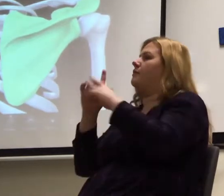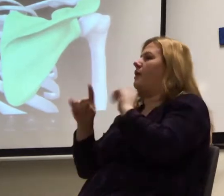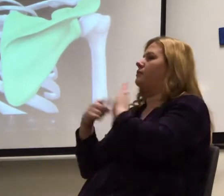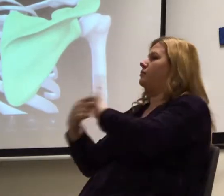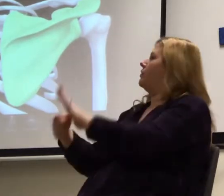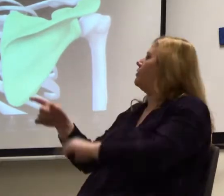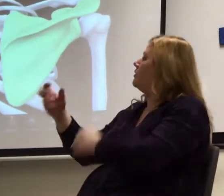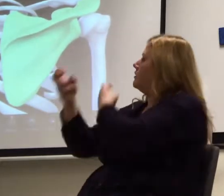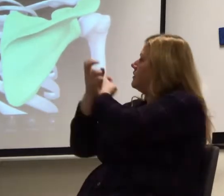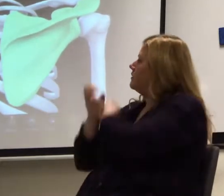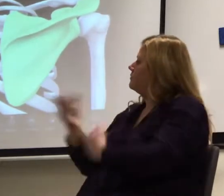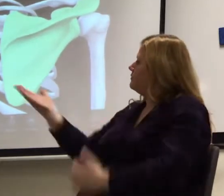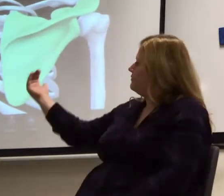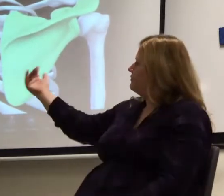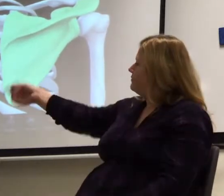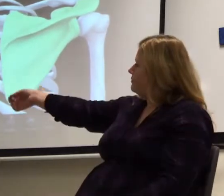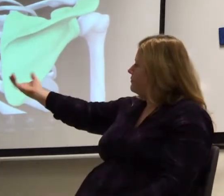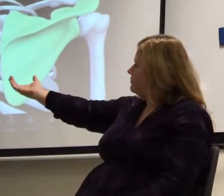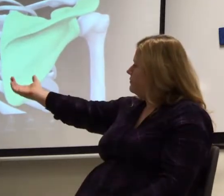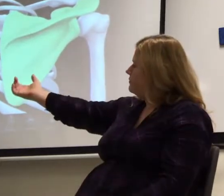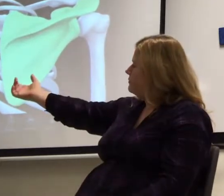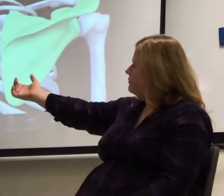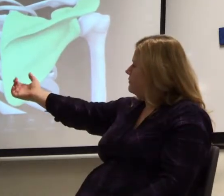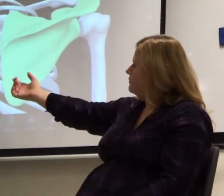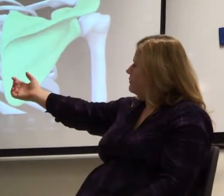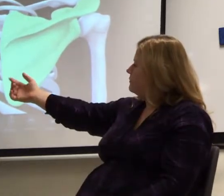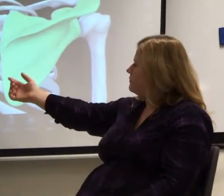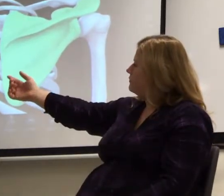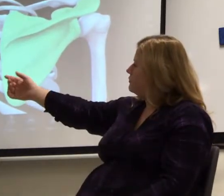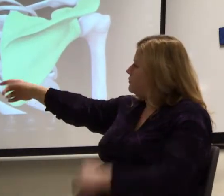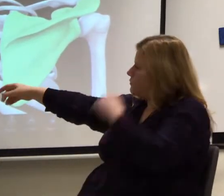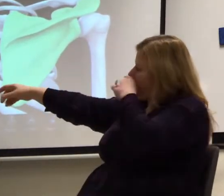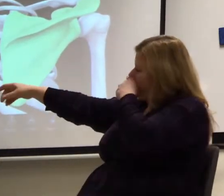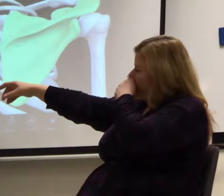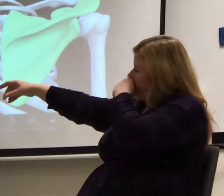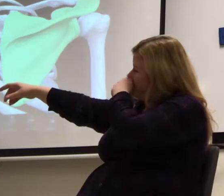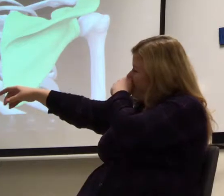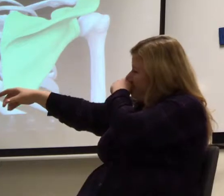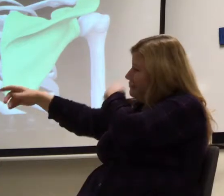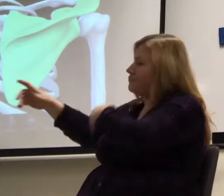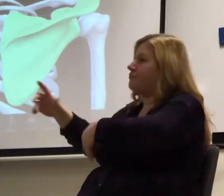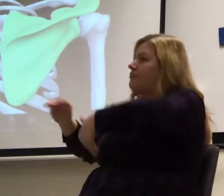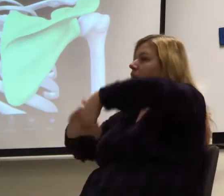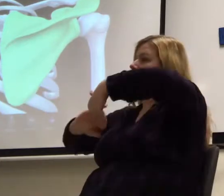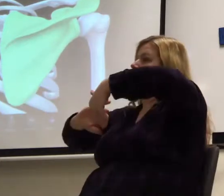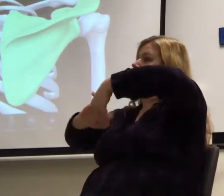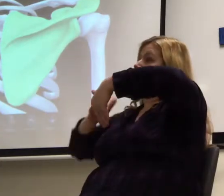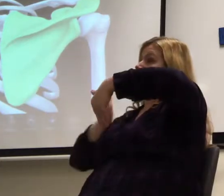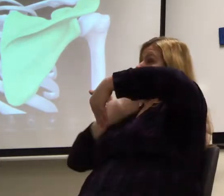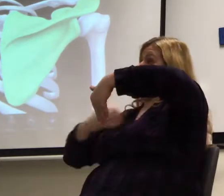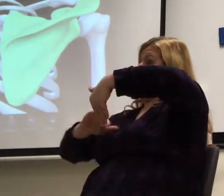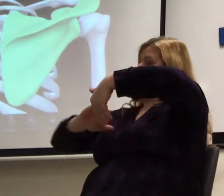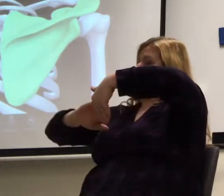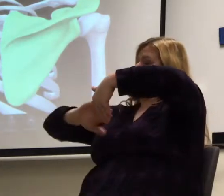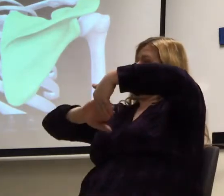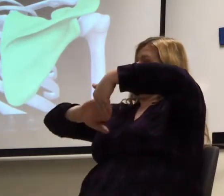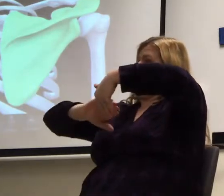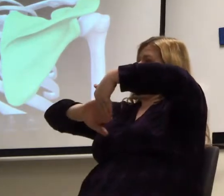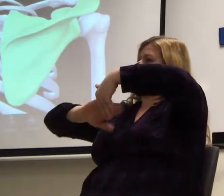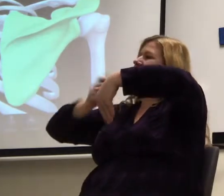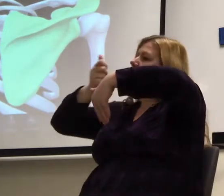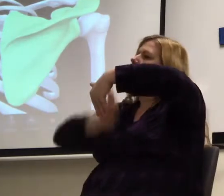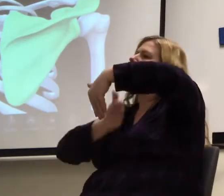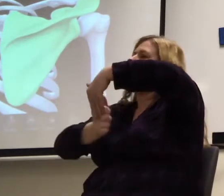I got Mr. Skeleton here, and I'm putting my fingers on the other side,